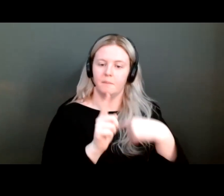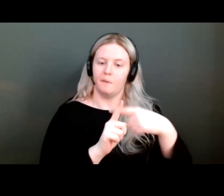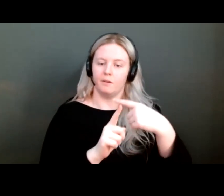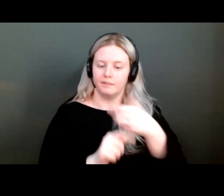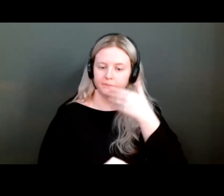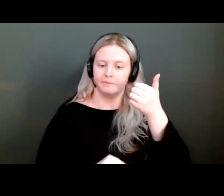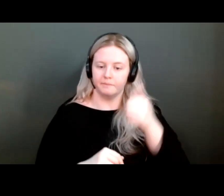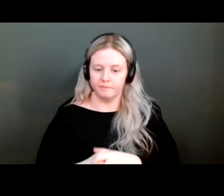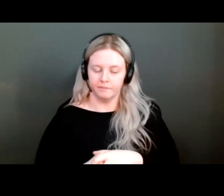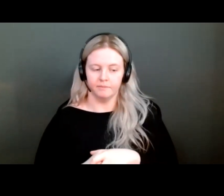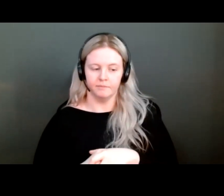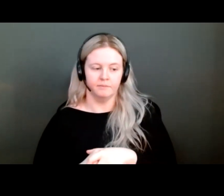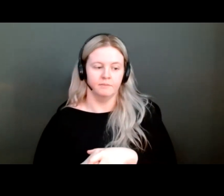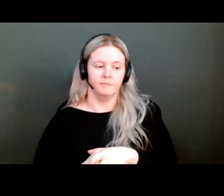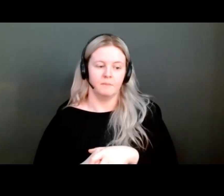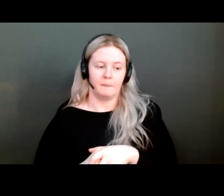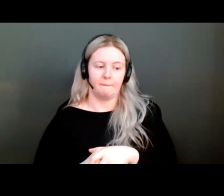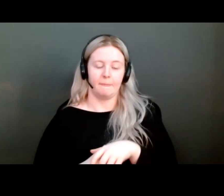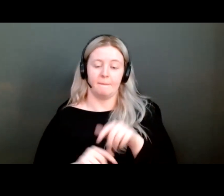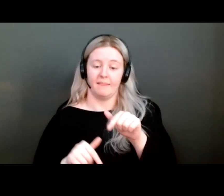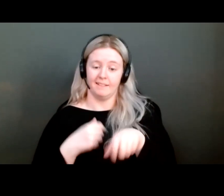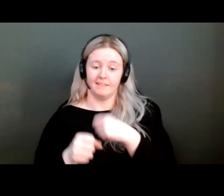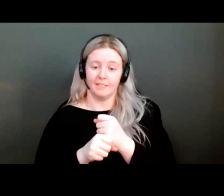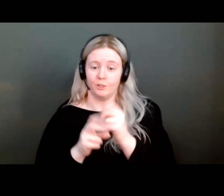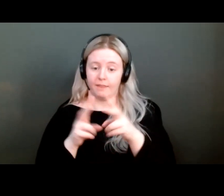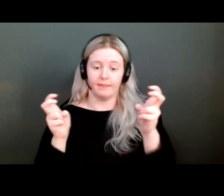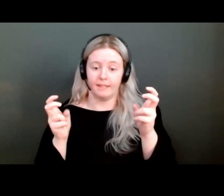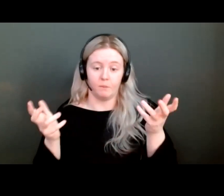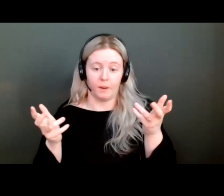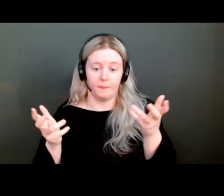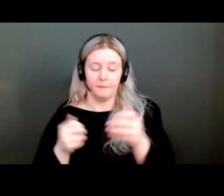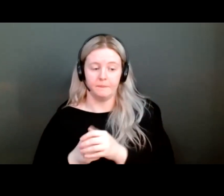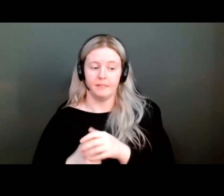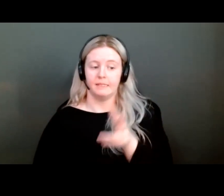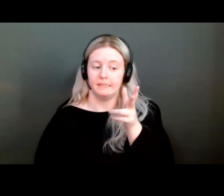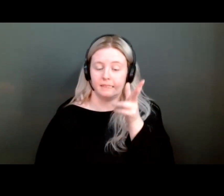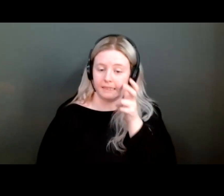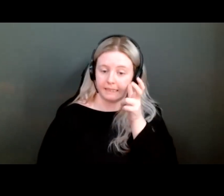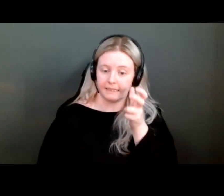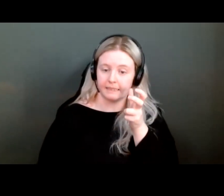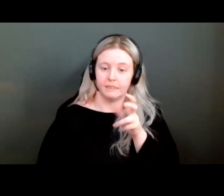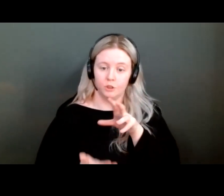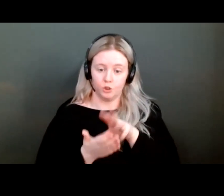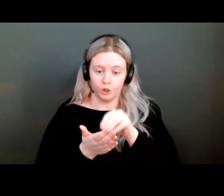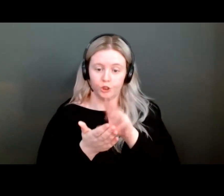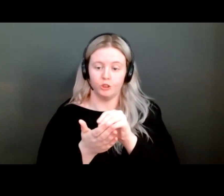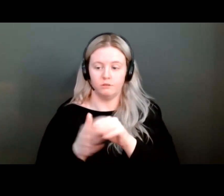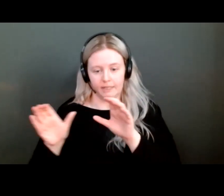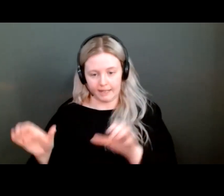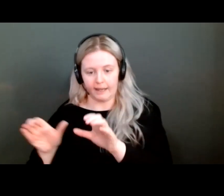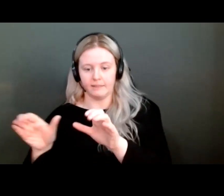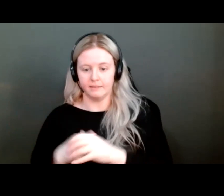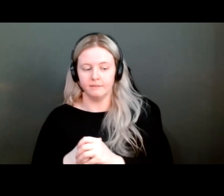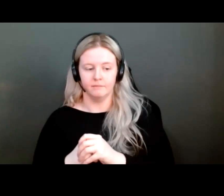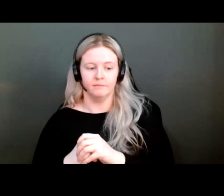The 2023 theme this year is Listen, Learn, and Act, and